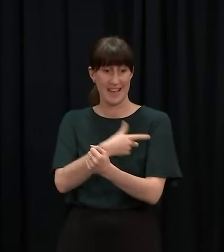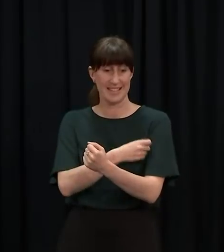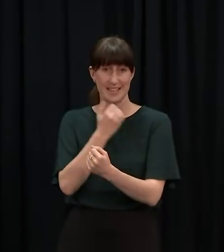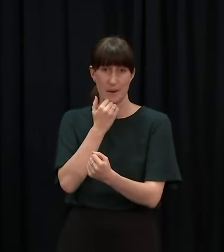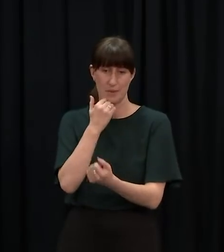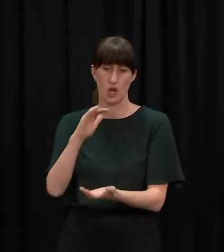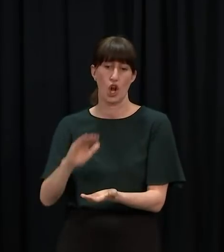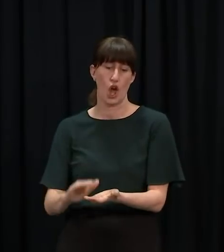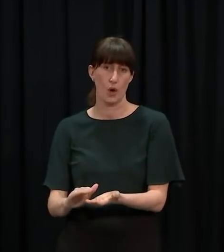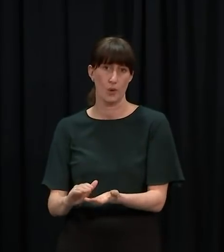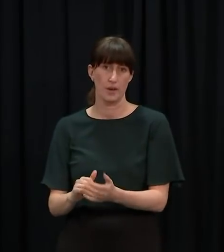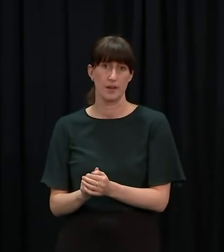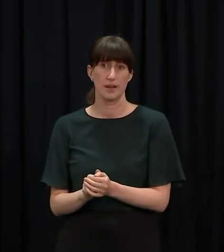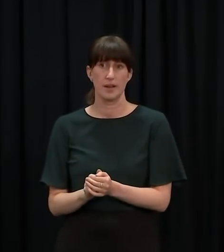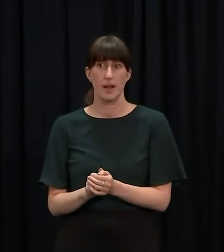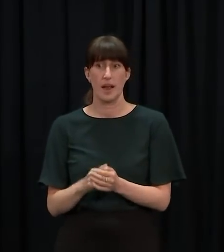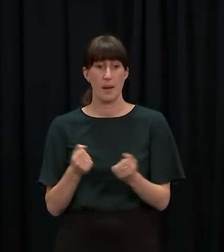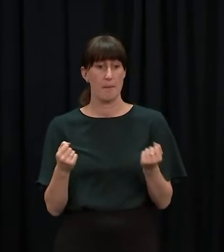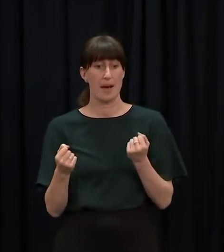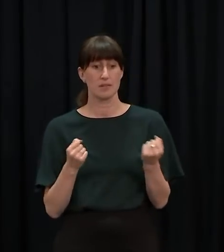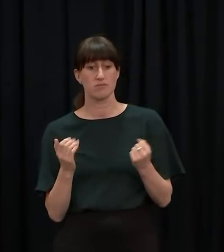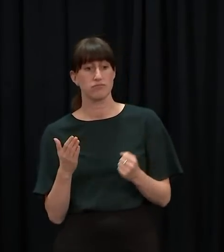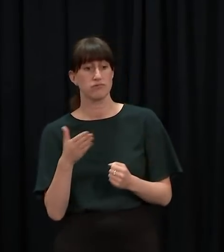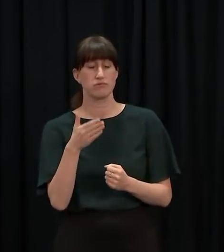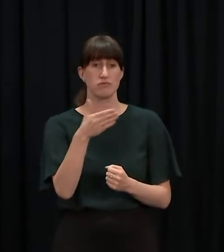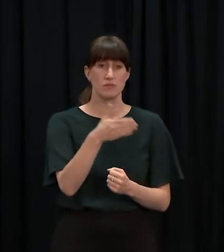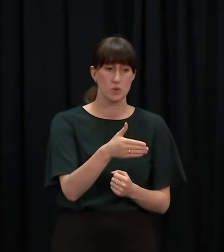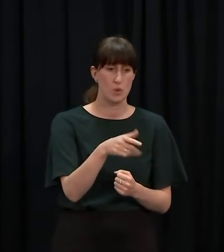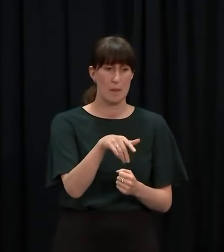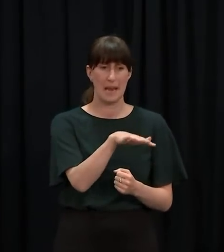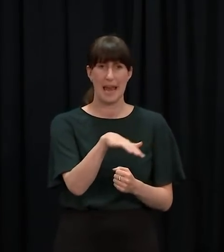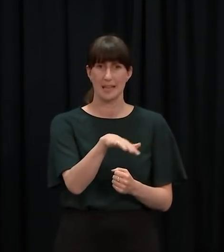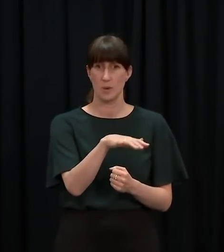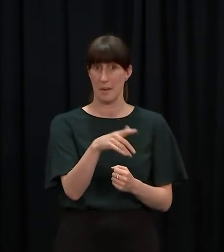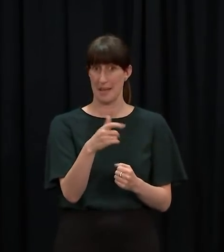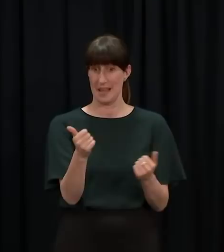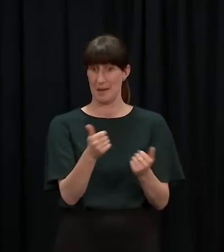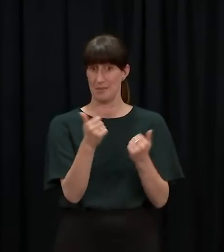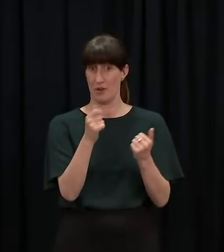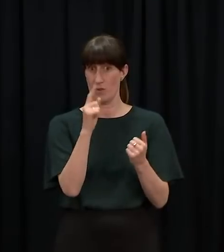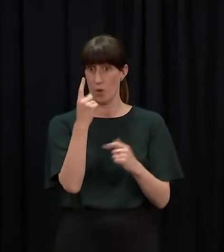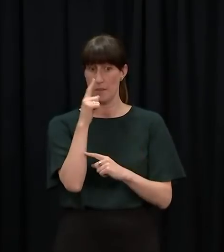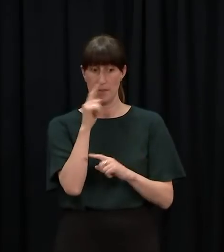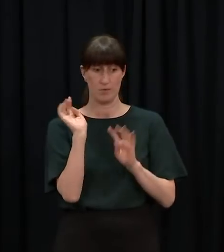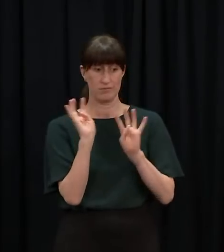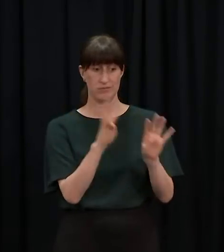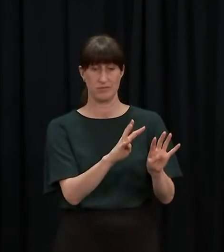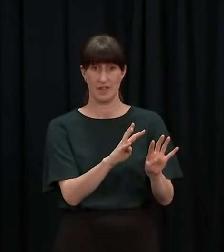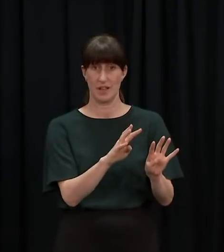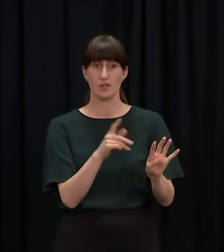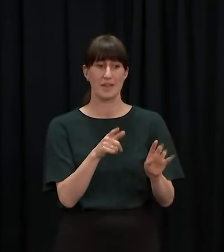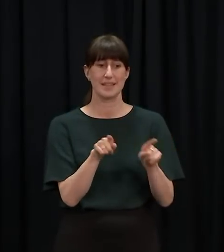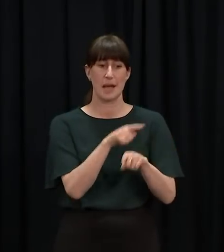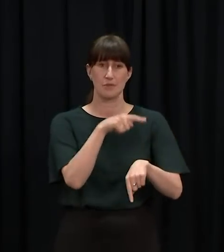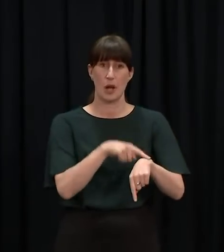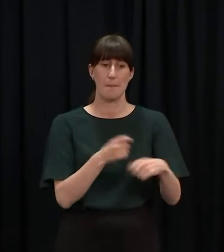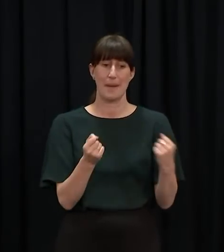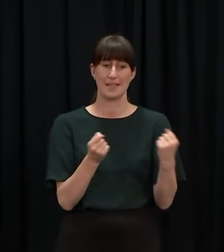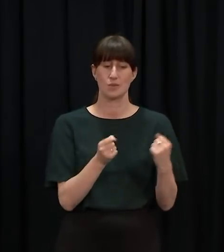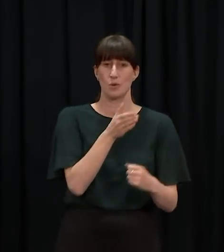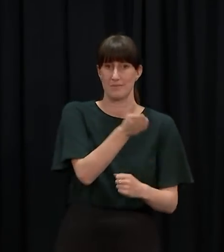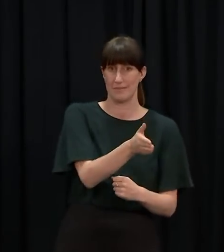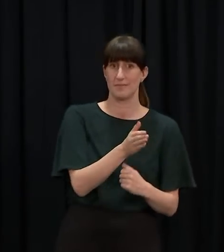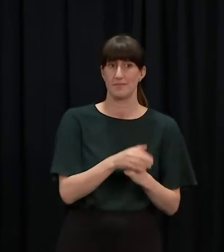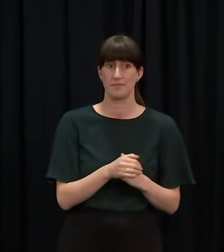in spots where Aucklanders may be frequenting over the next few days because they've just come out of alert level 4. Do you expect that number will